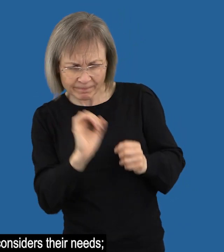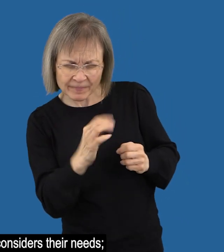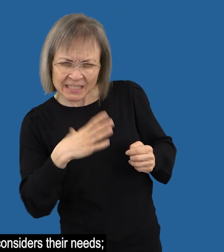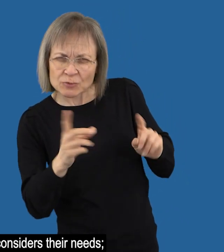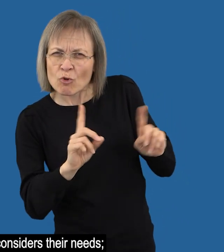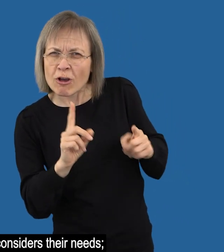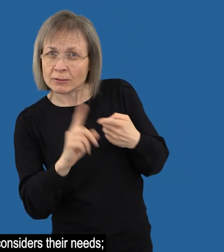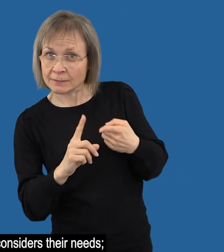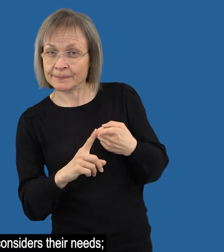considers their needs,